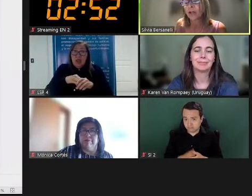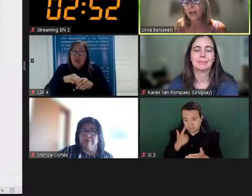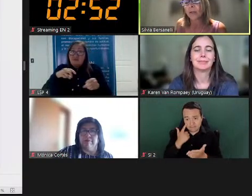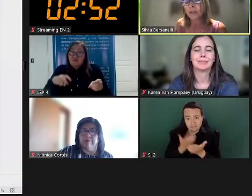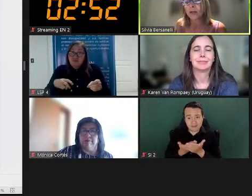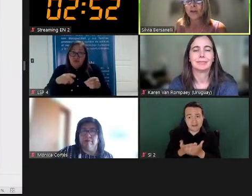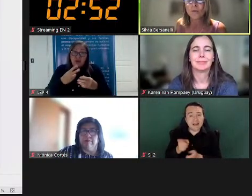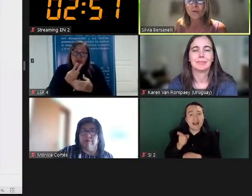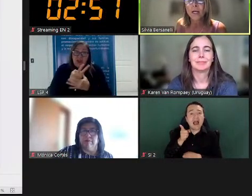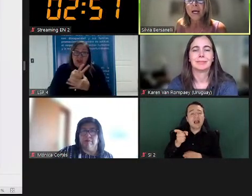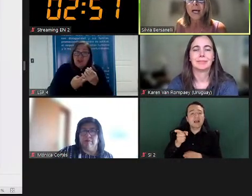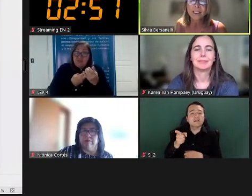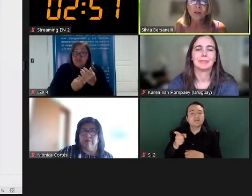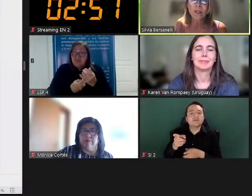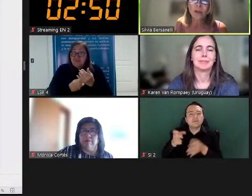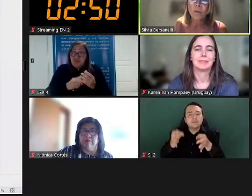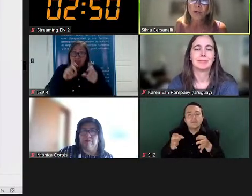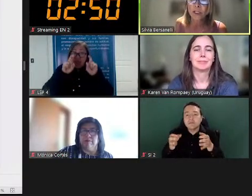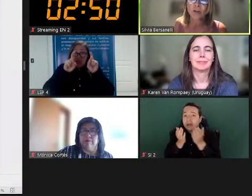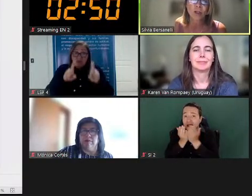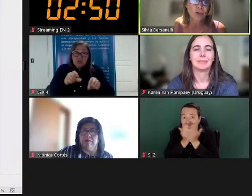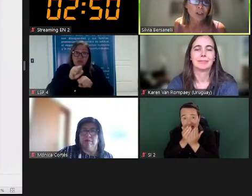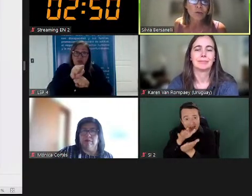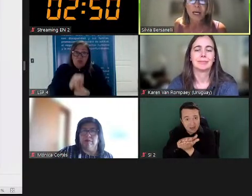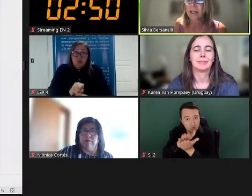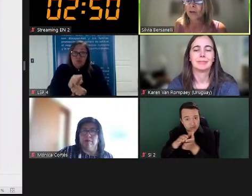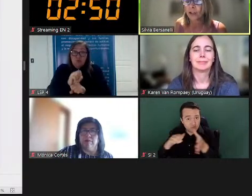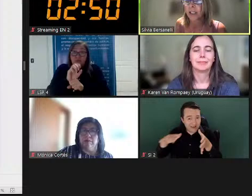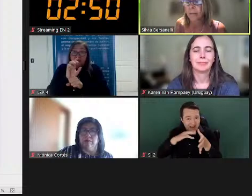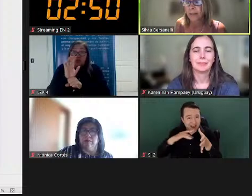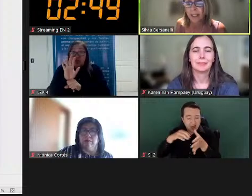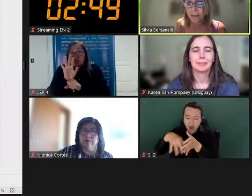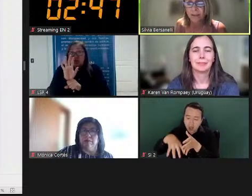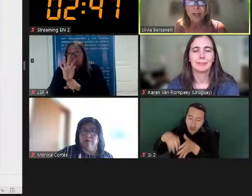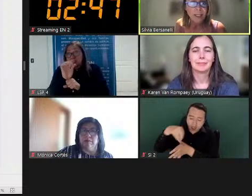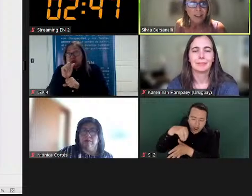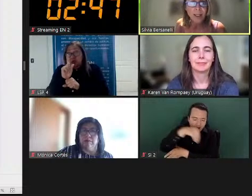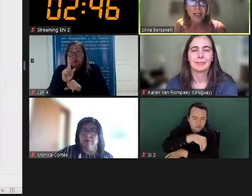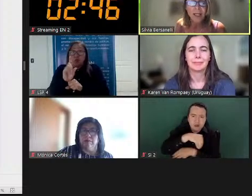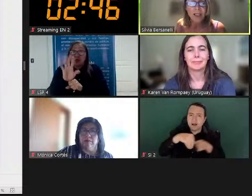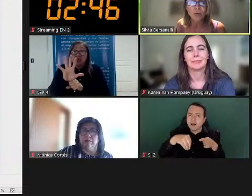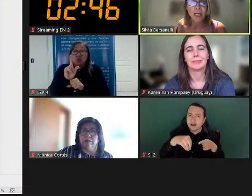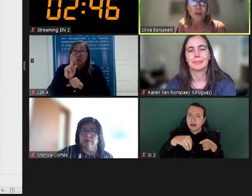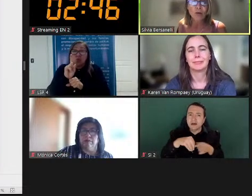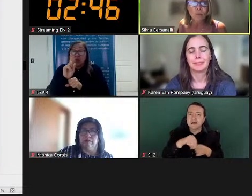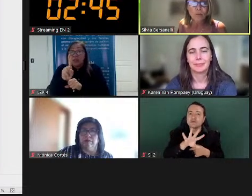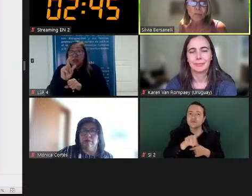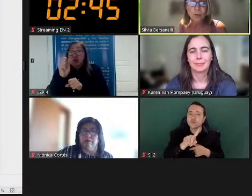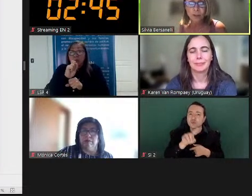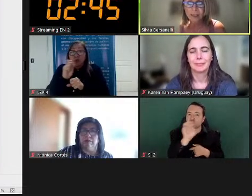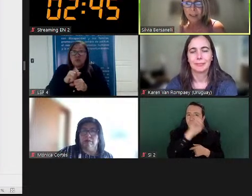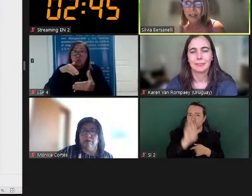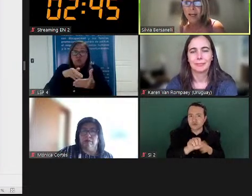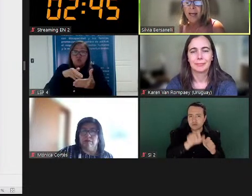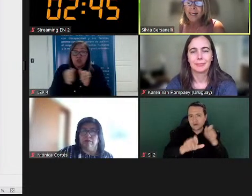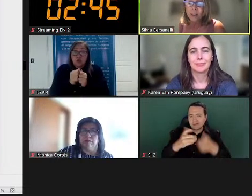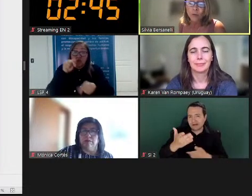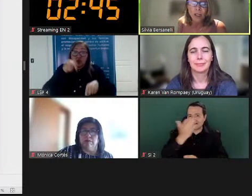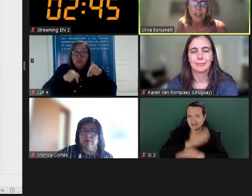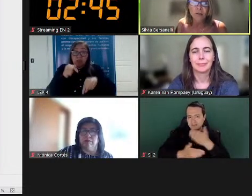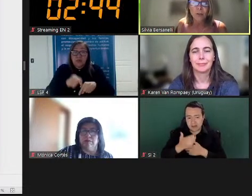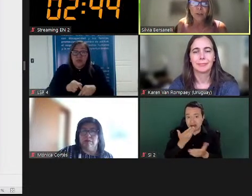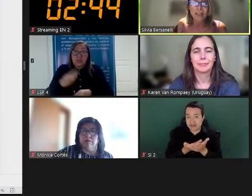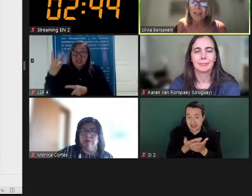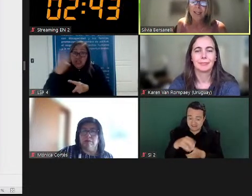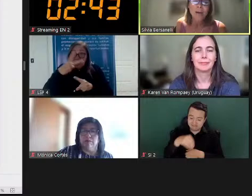that they are still outside the common education scope 51 of students with